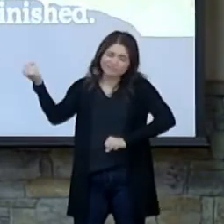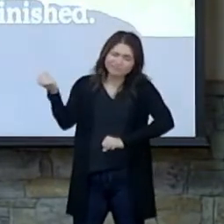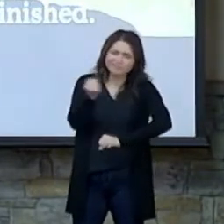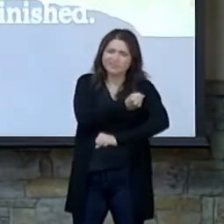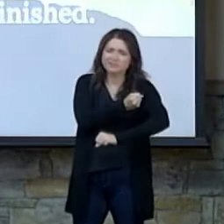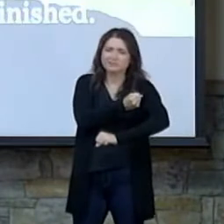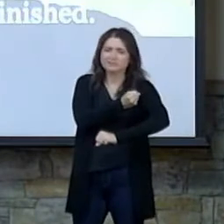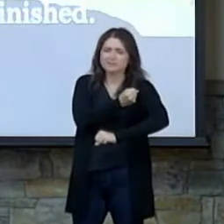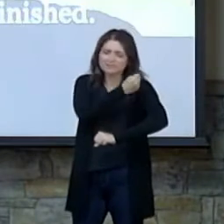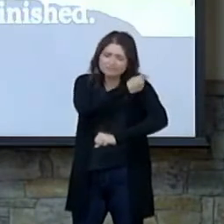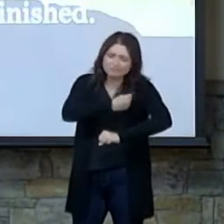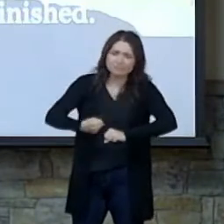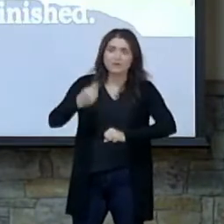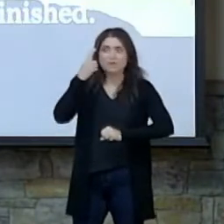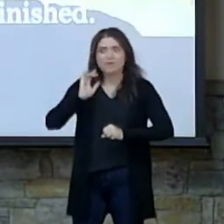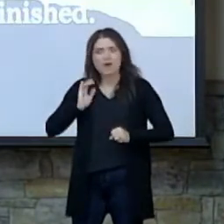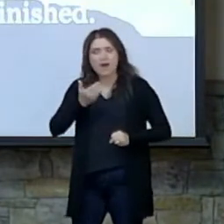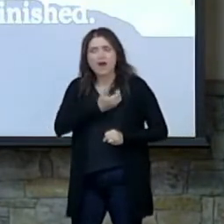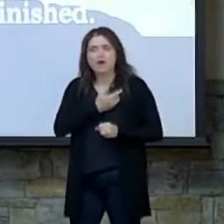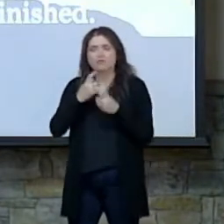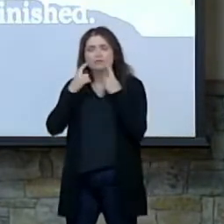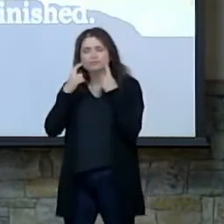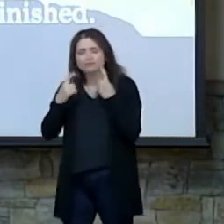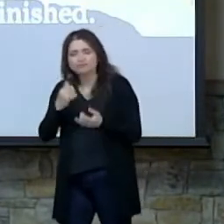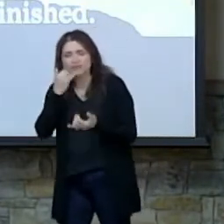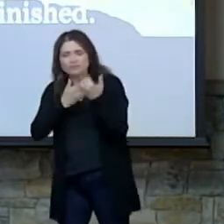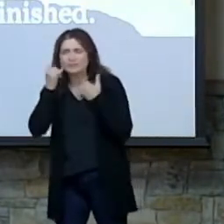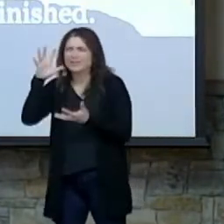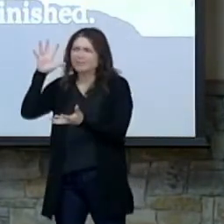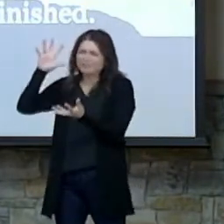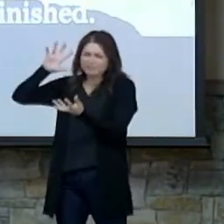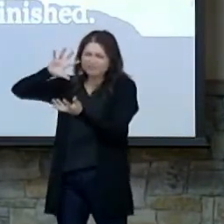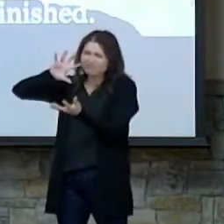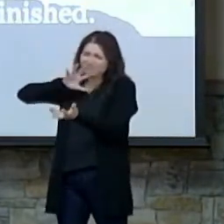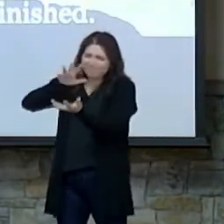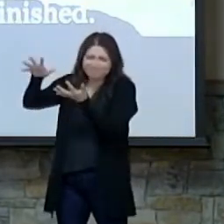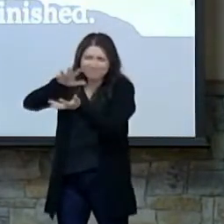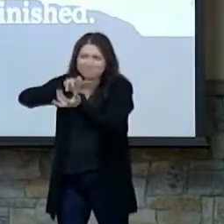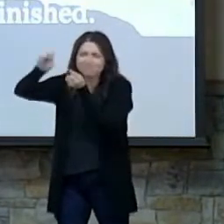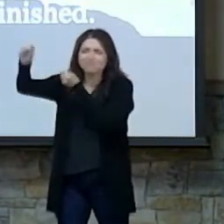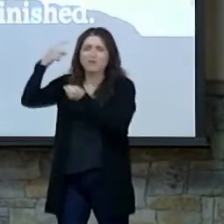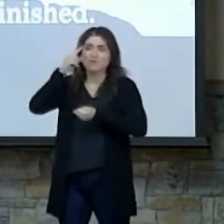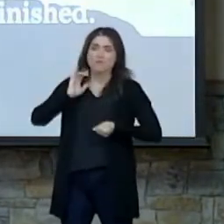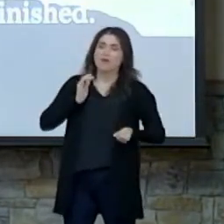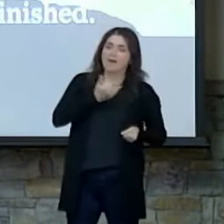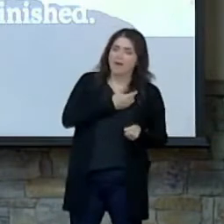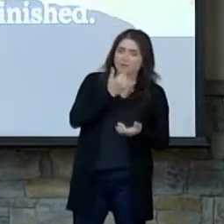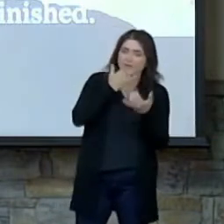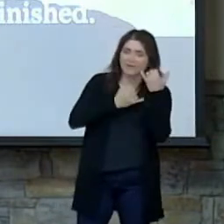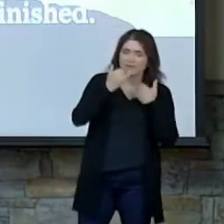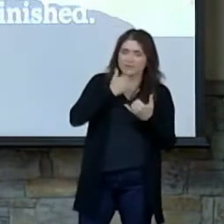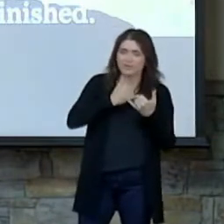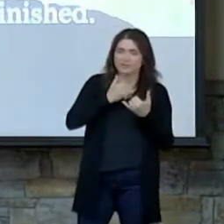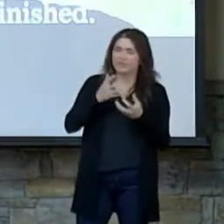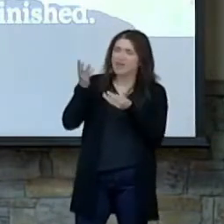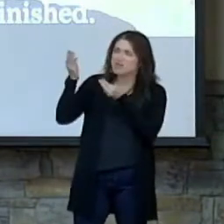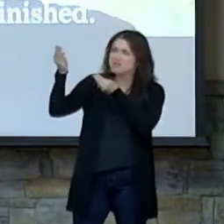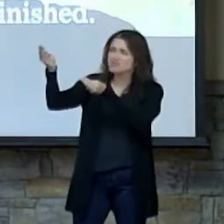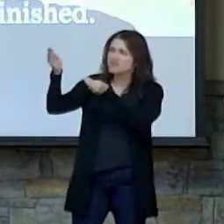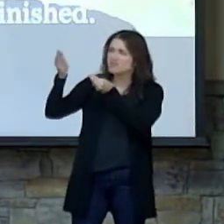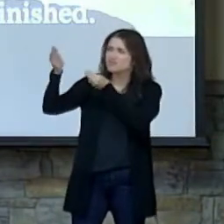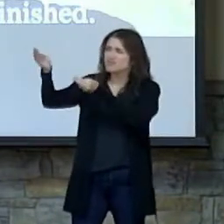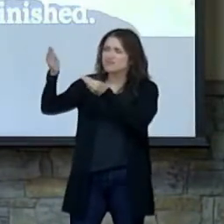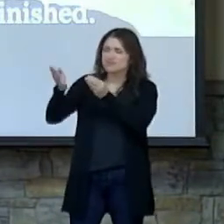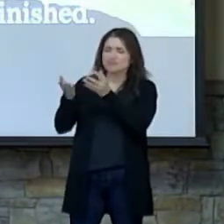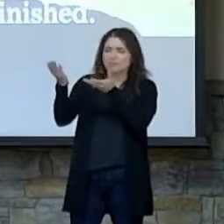He was crushed for our iniquities. Upon him was the chastisement that brought us peace. And